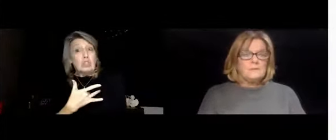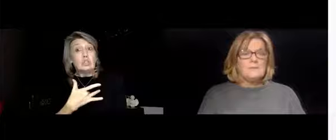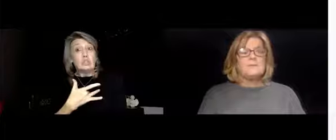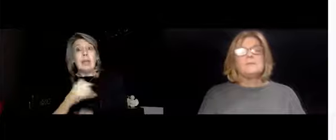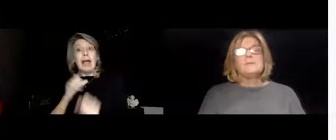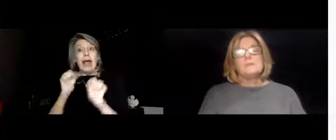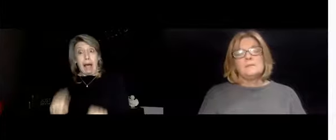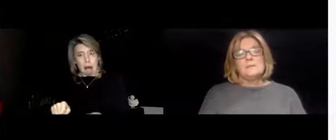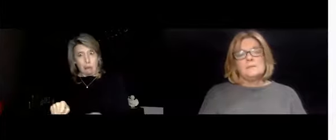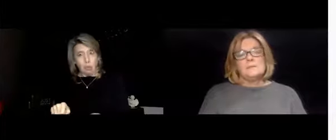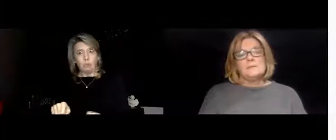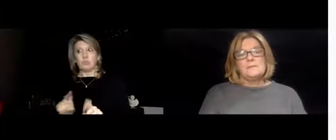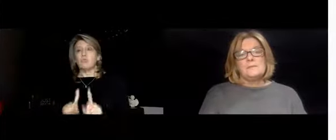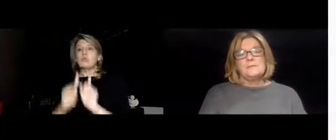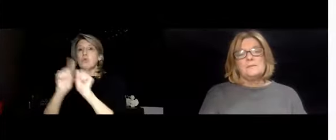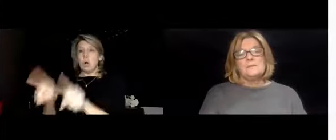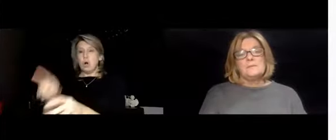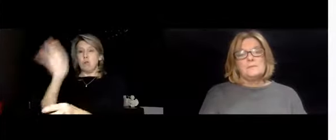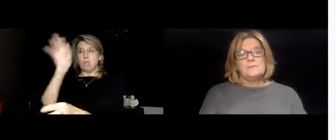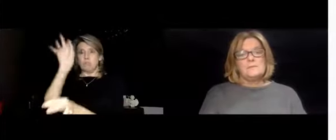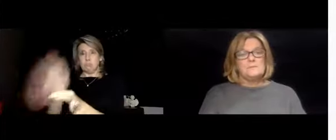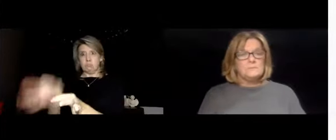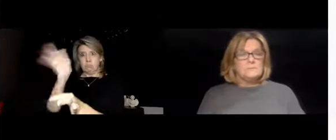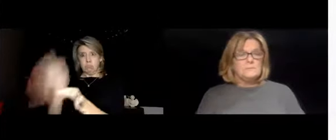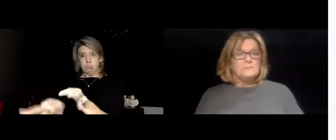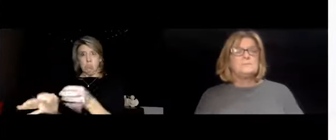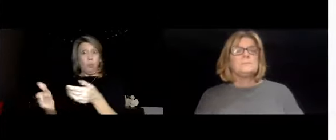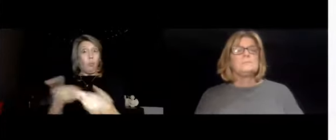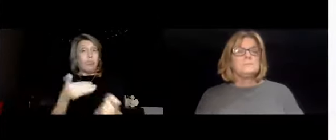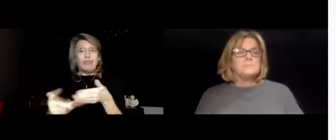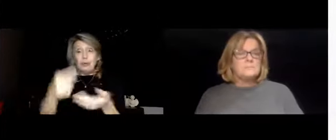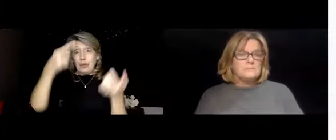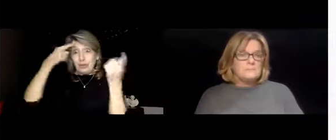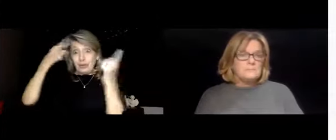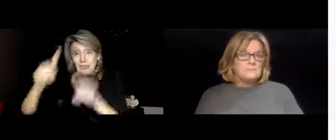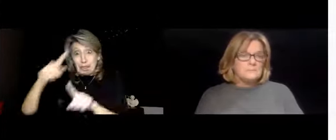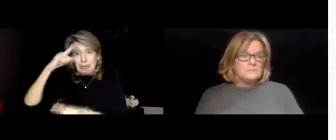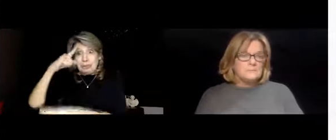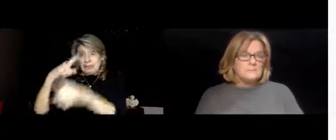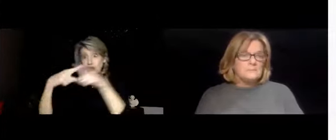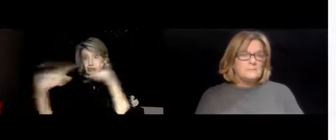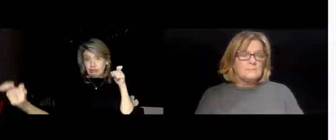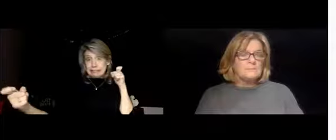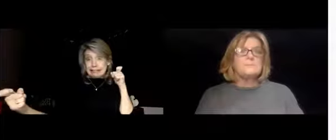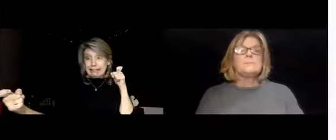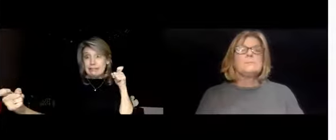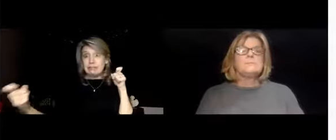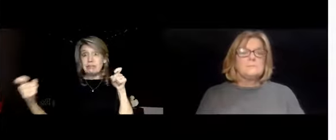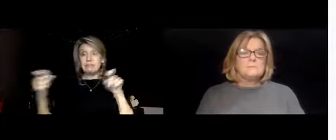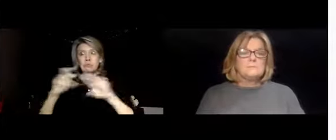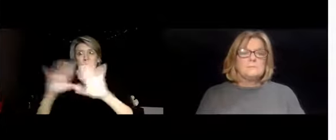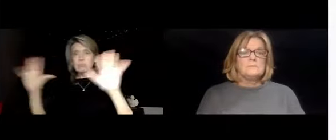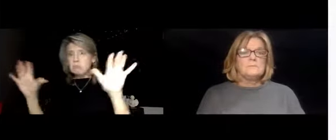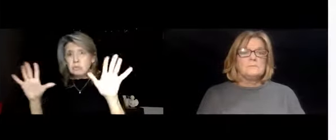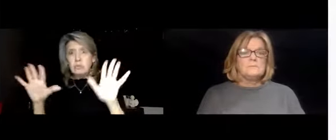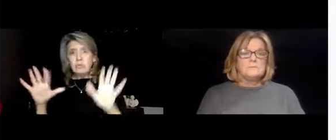religious setting. But if you have the heart for it, that you will go and interpret faithfully, whether you agree or